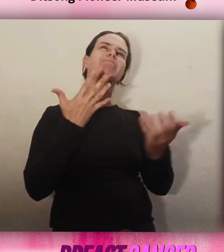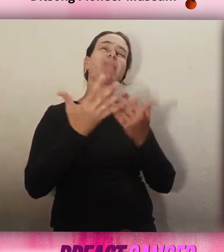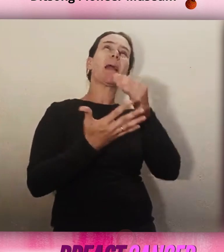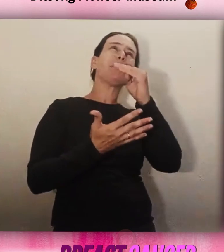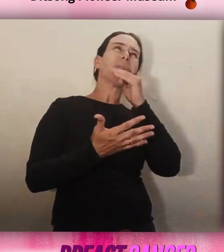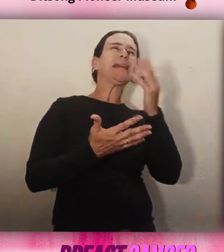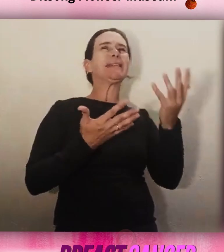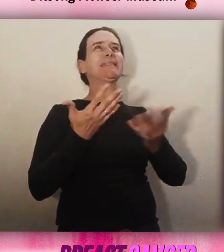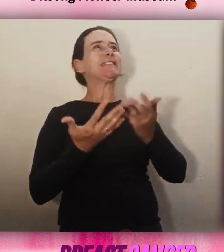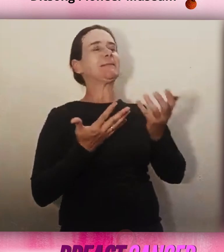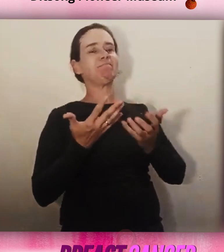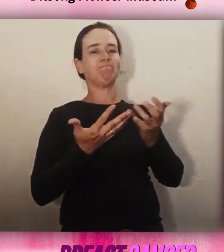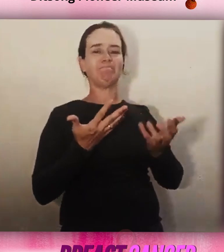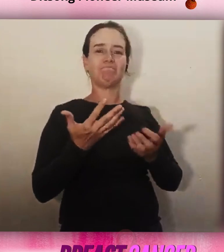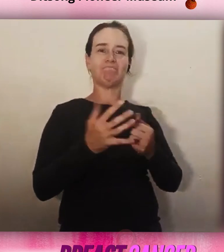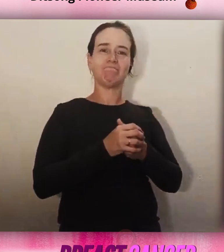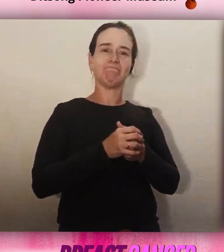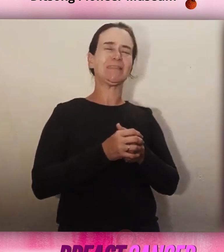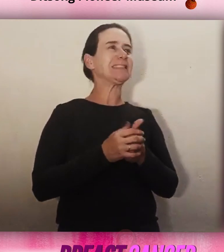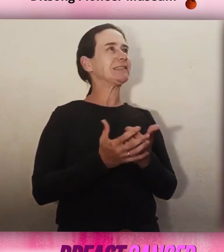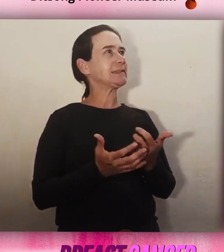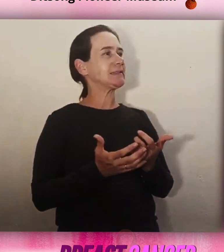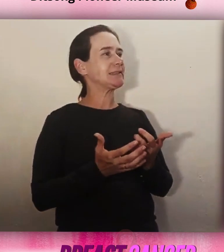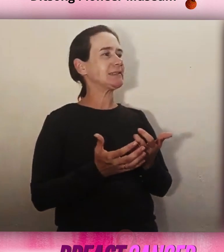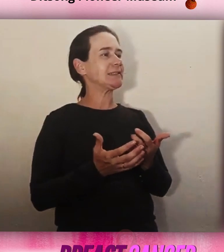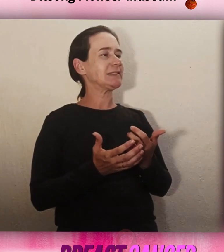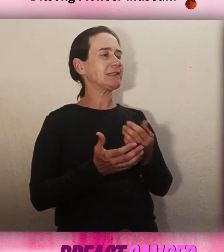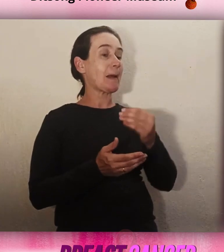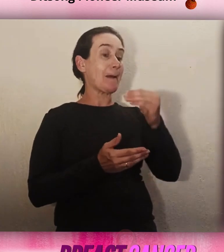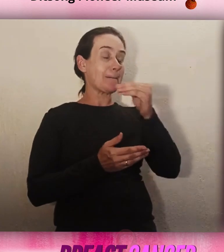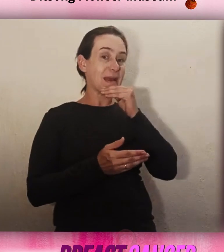how can I say? It increases the